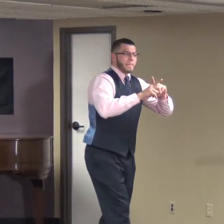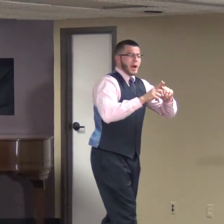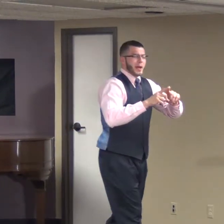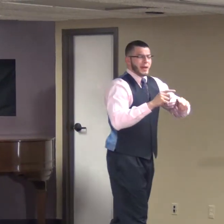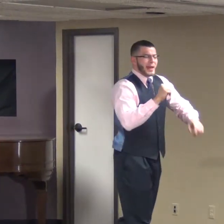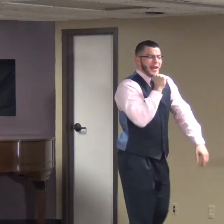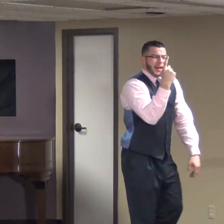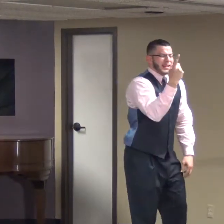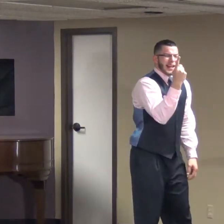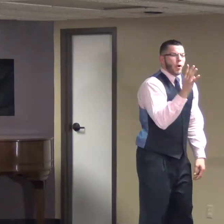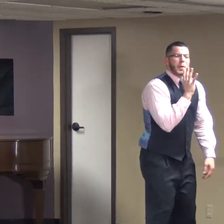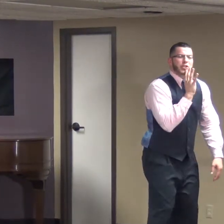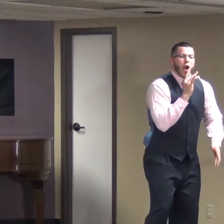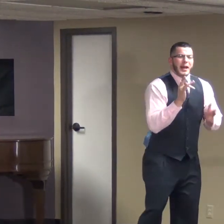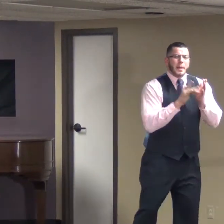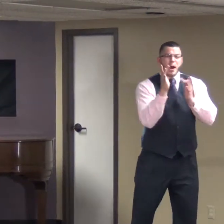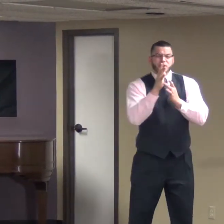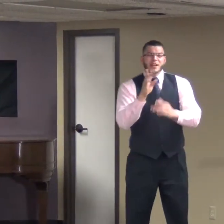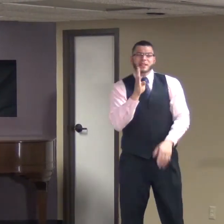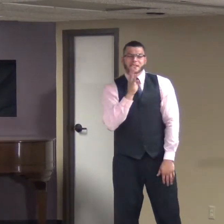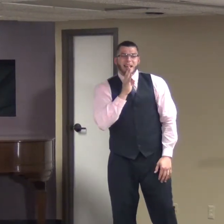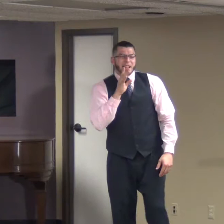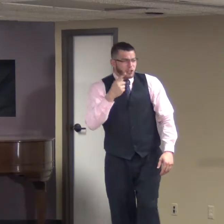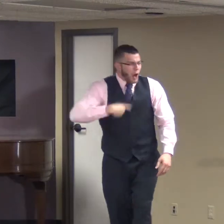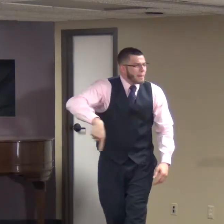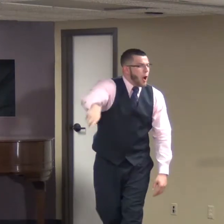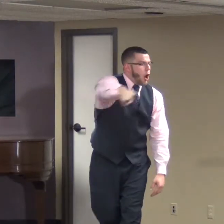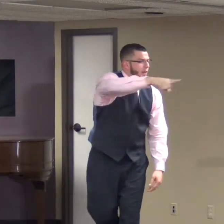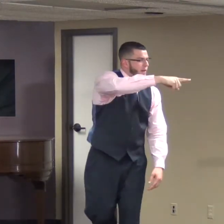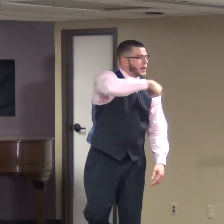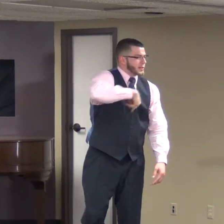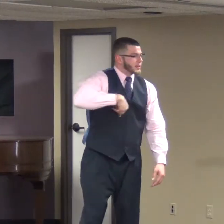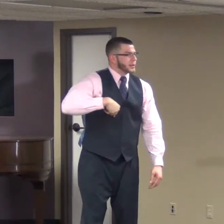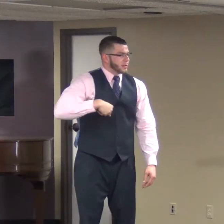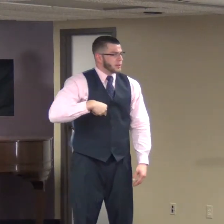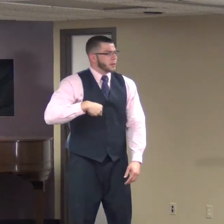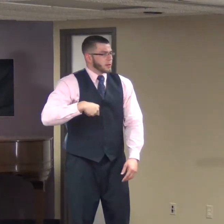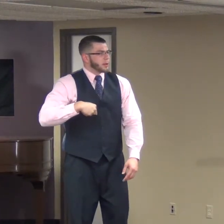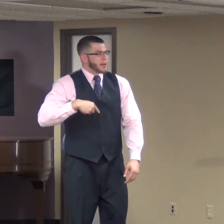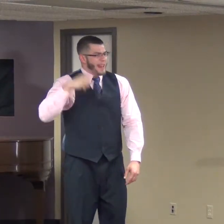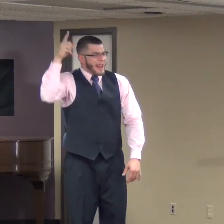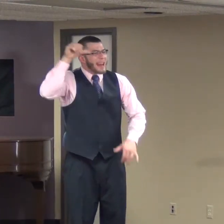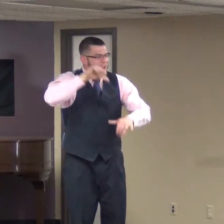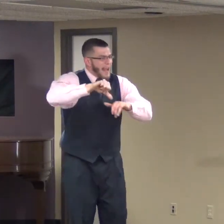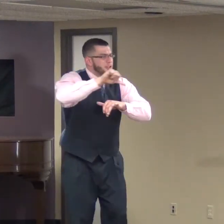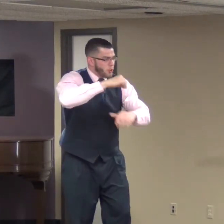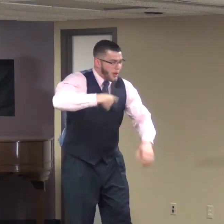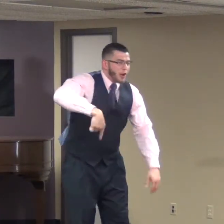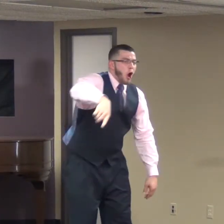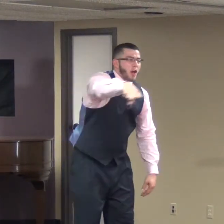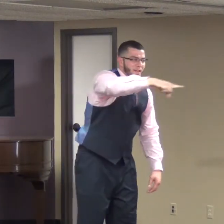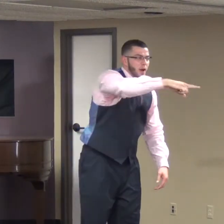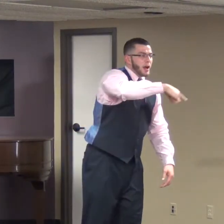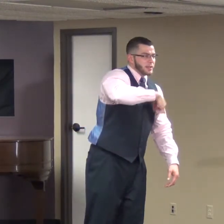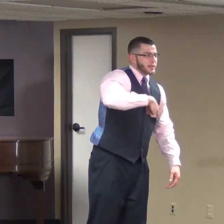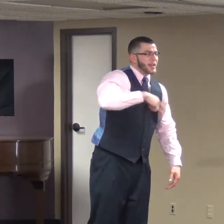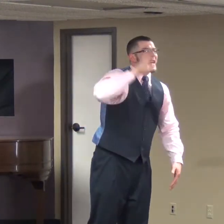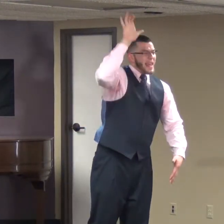But it's not only talking about Jesus, it's talking about all of us. He has anointed all of us,